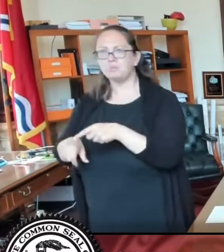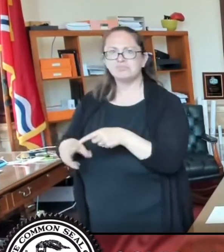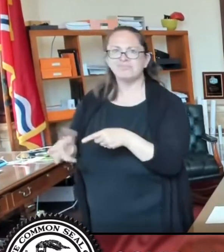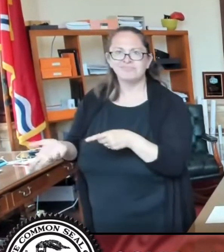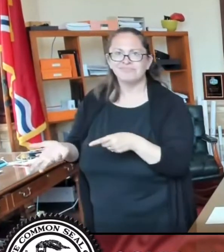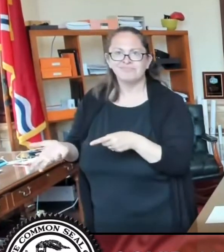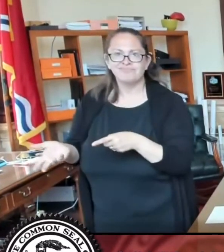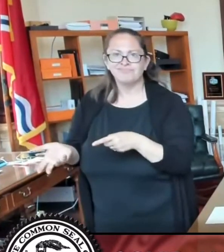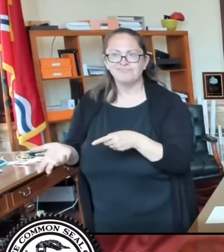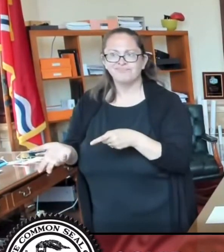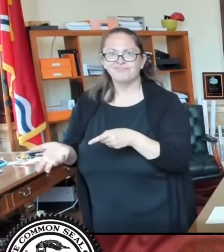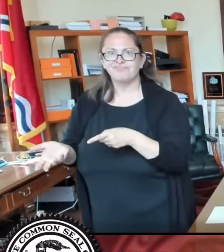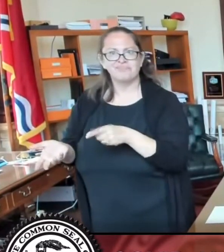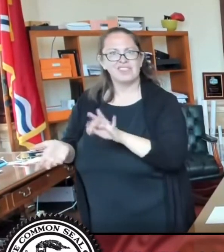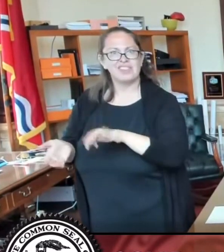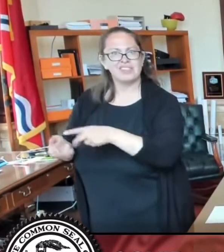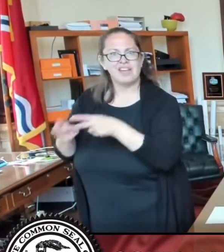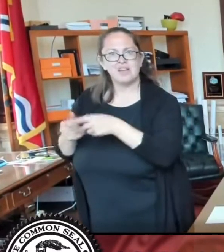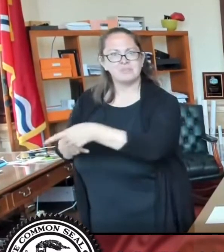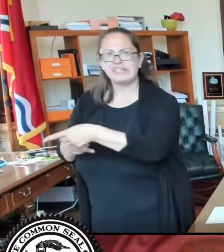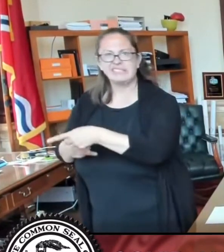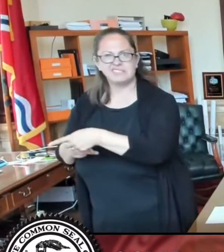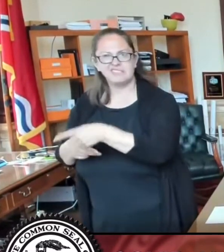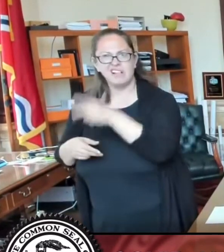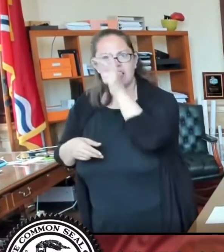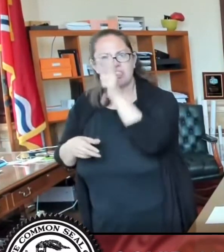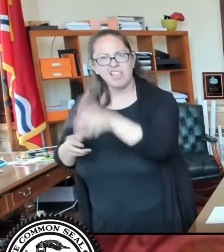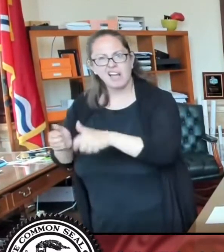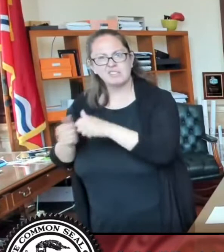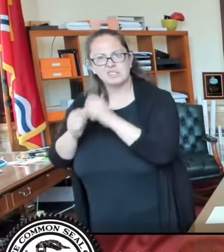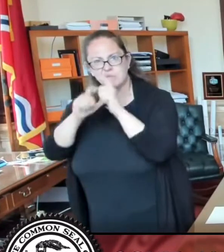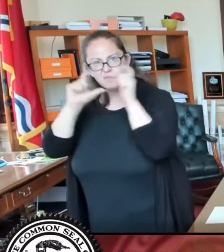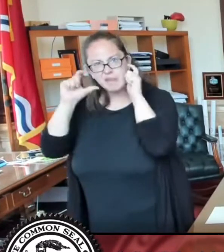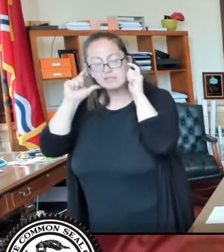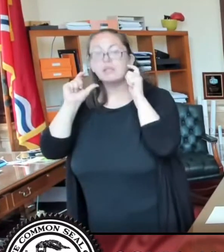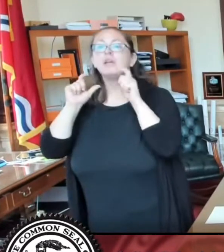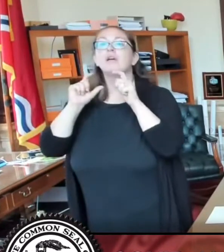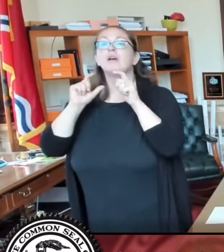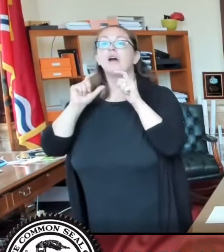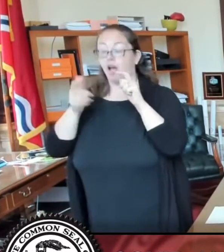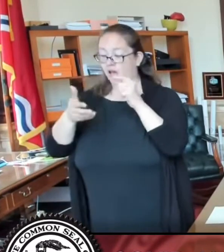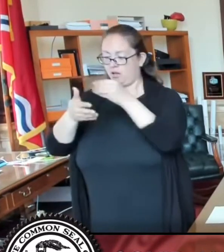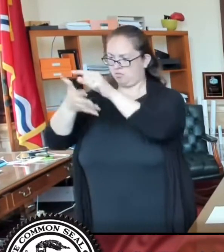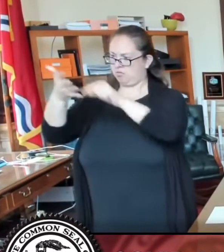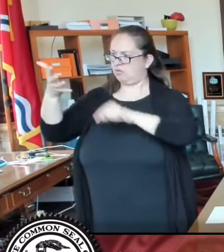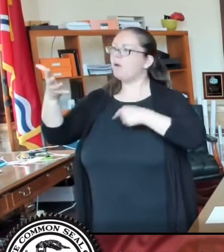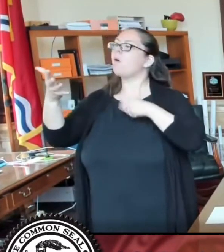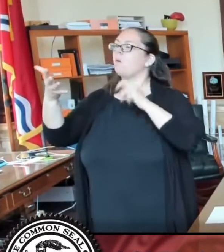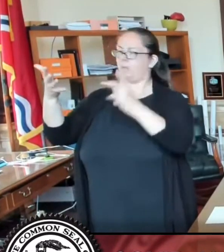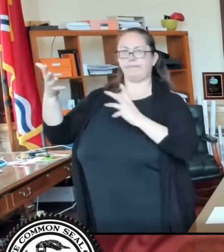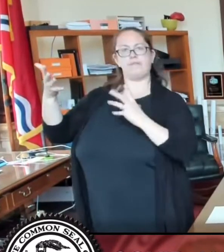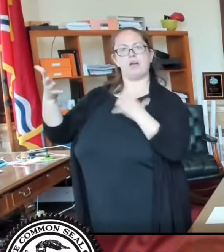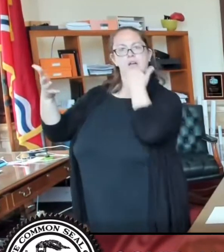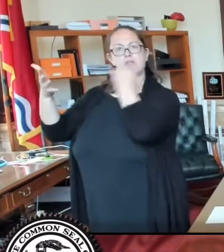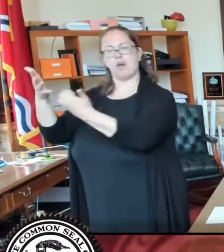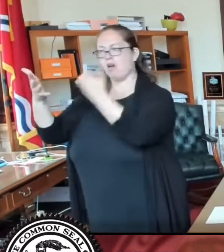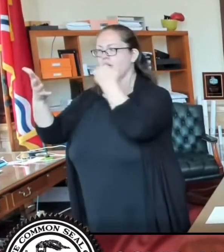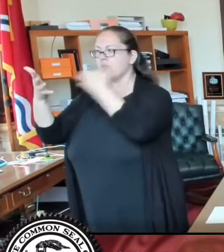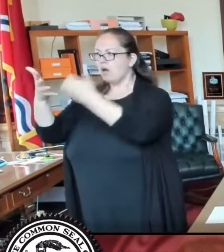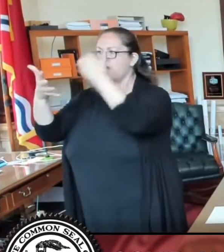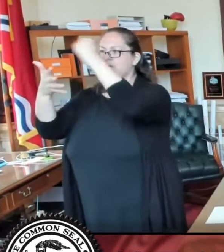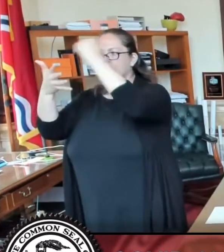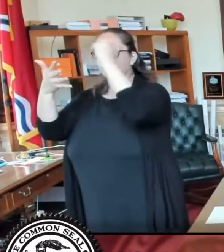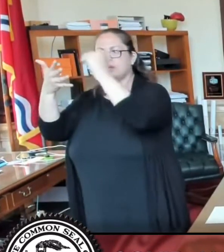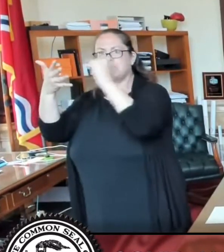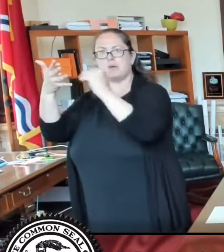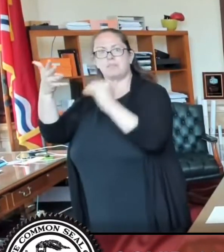not been doing well with masks, but we are calling those folks, calling those businesses, and we're also trying to